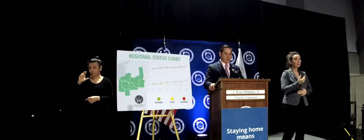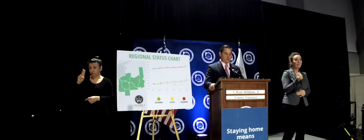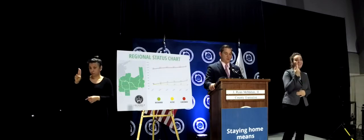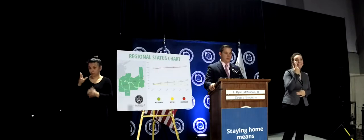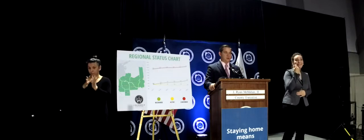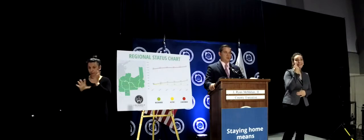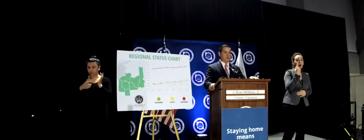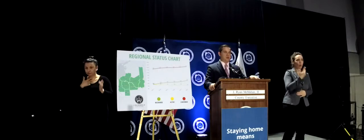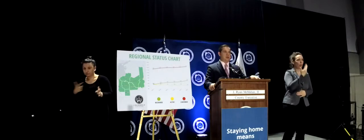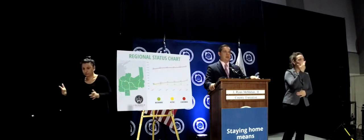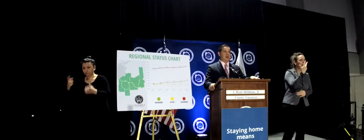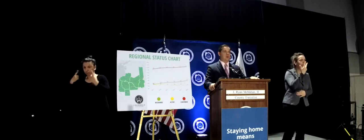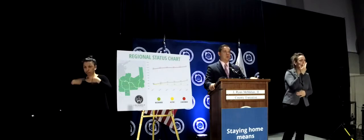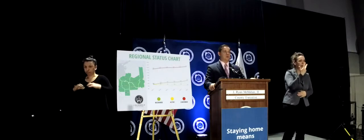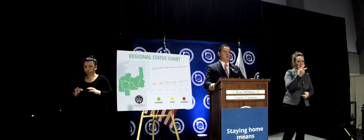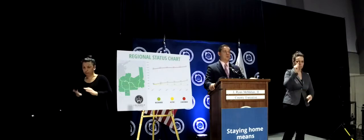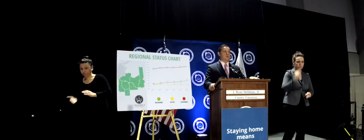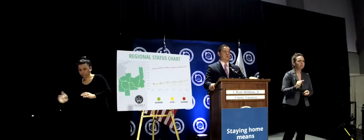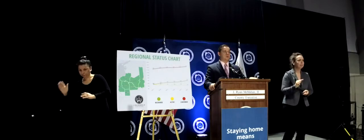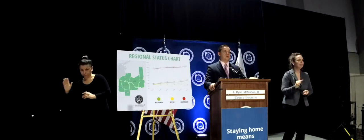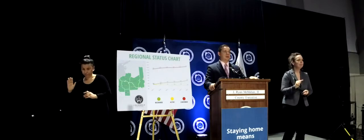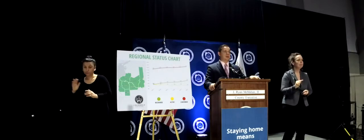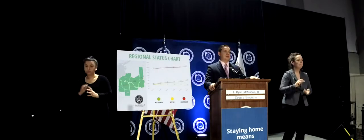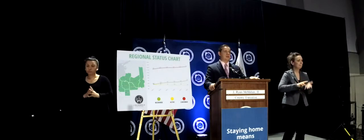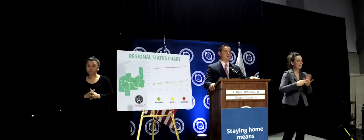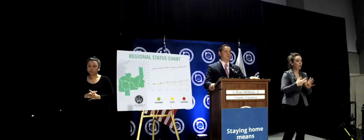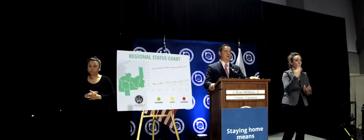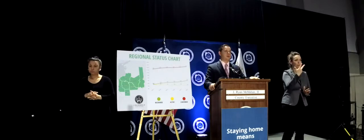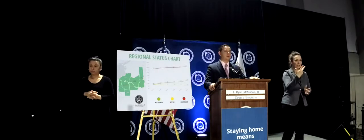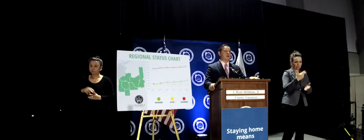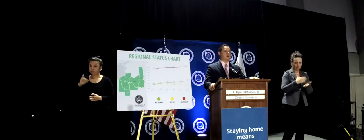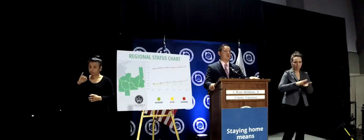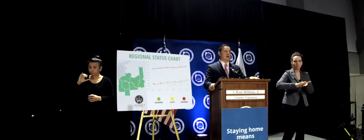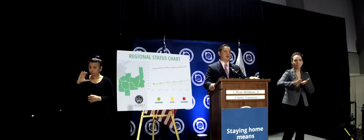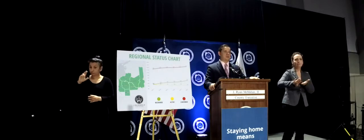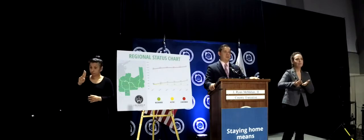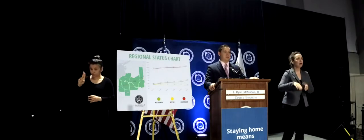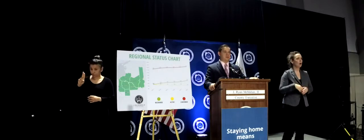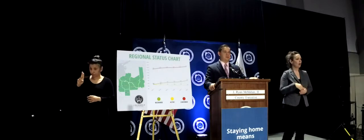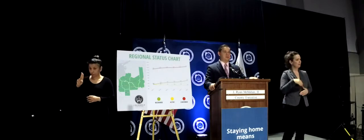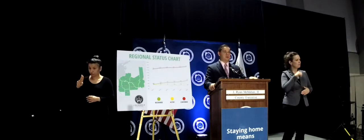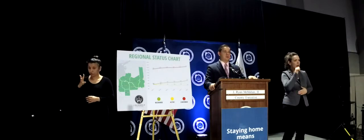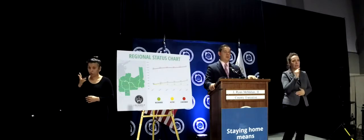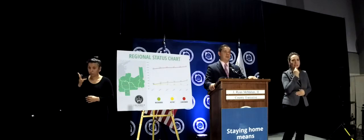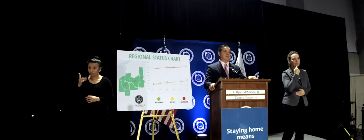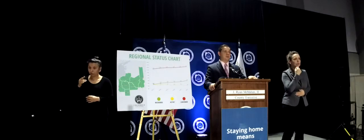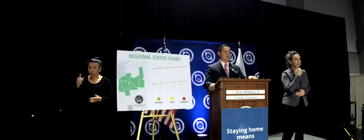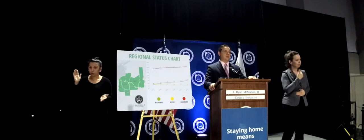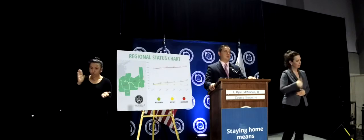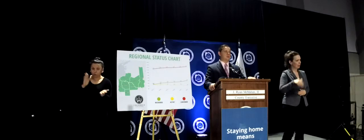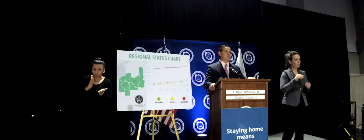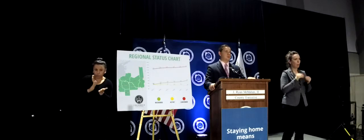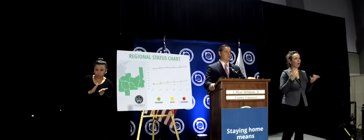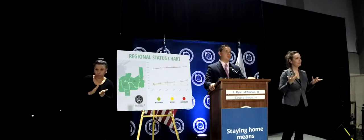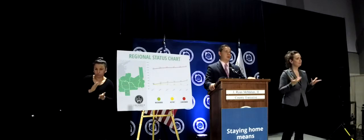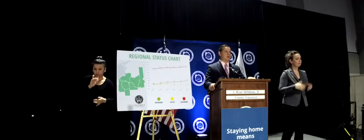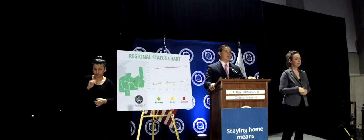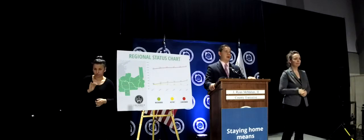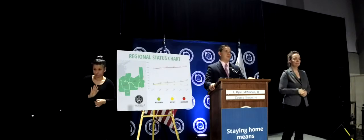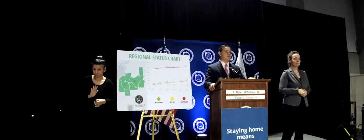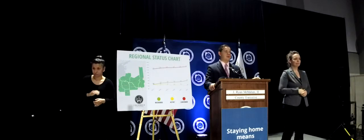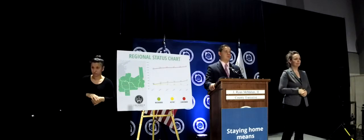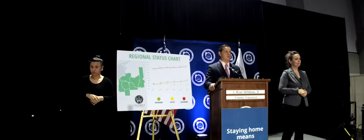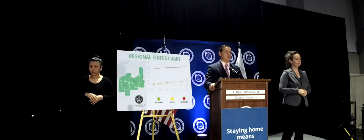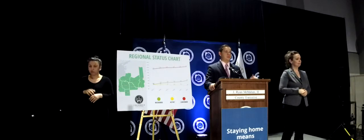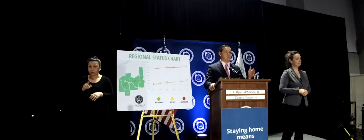ICU number has been trending downwards. It was between 8 and 10% of our active cases. The last few days it was 6%.